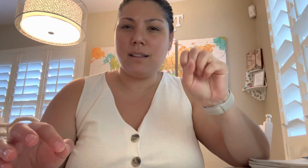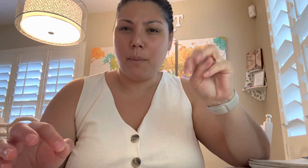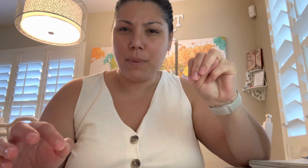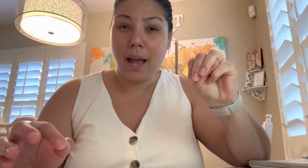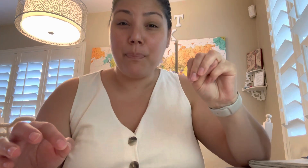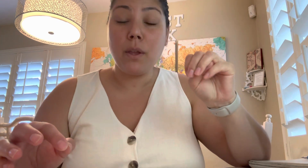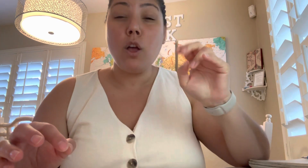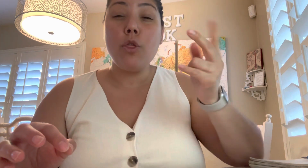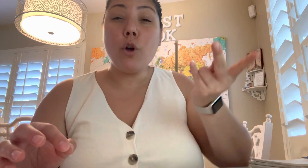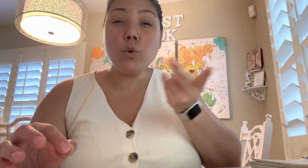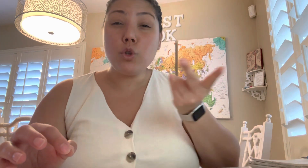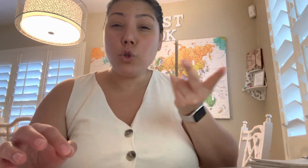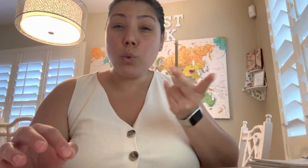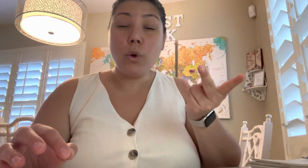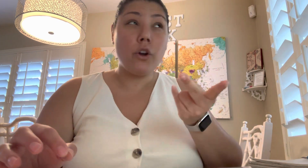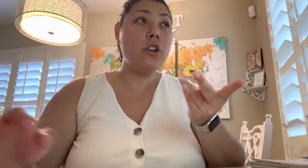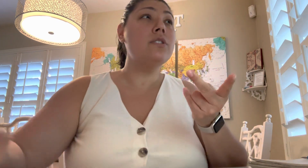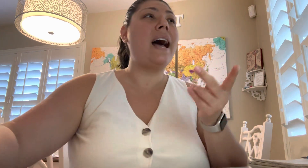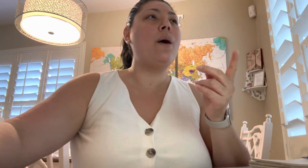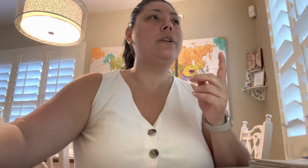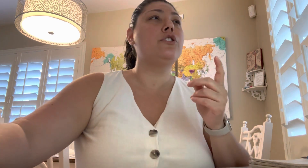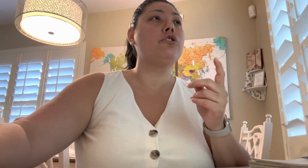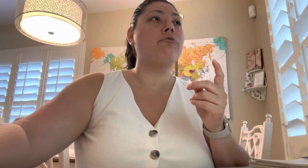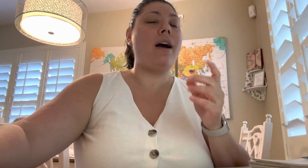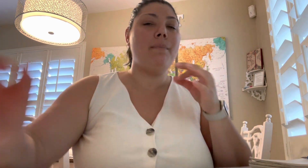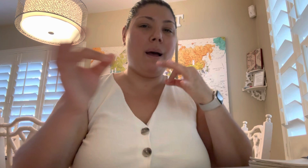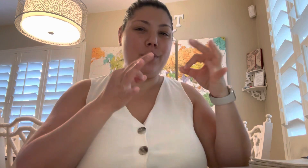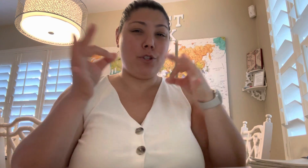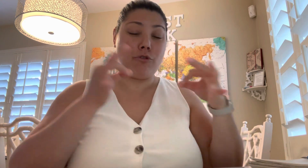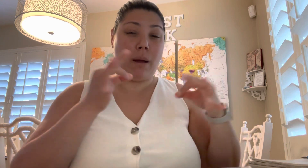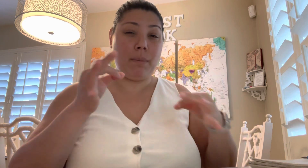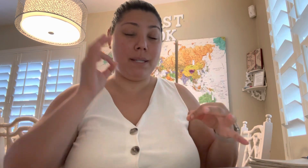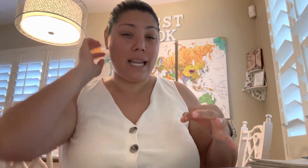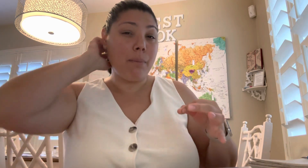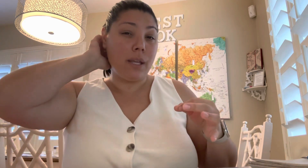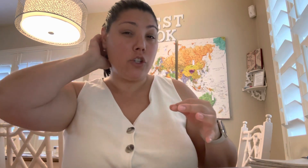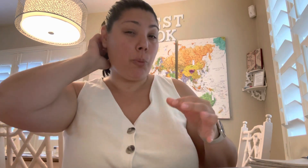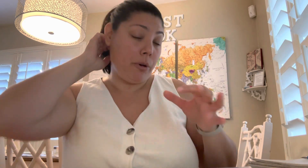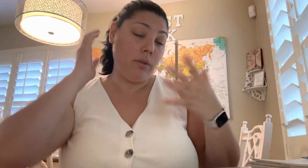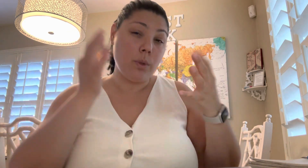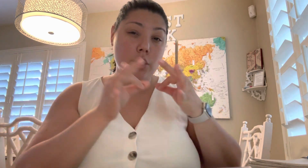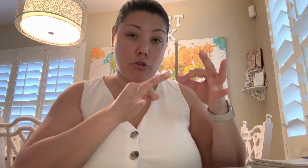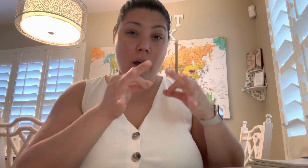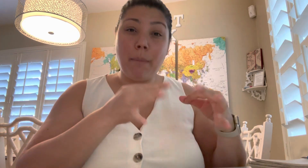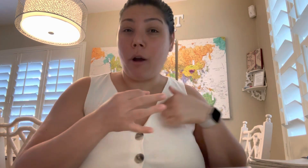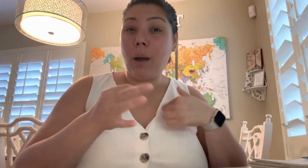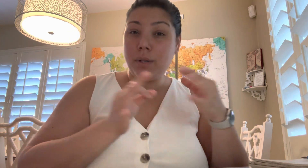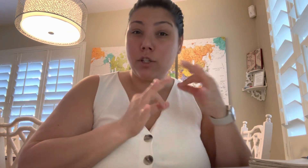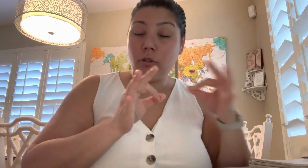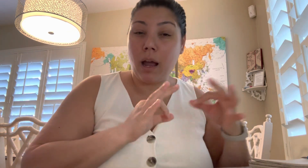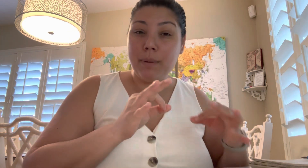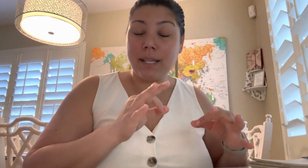commensalism. Yeah, those two words, I would describe them the same. The interpreter would describe, or I would describe the